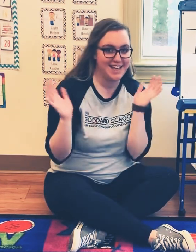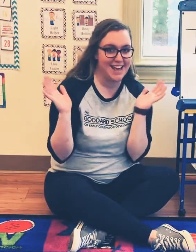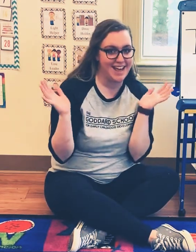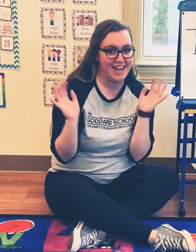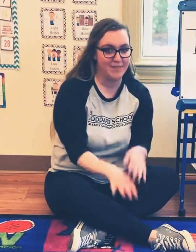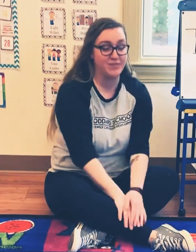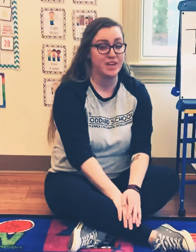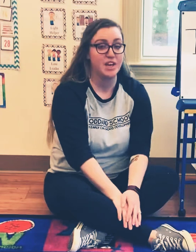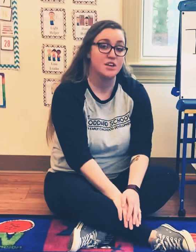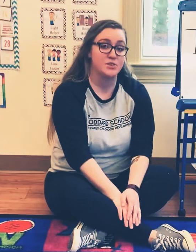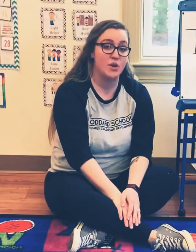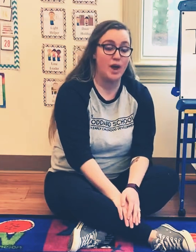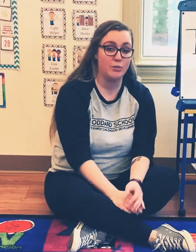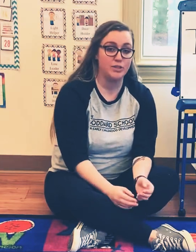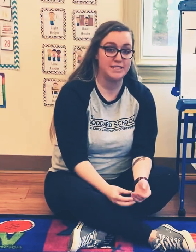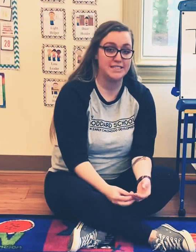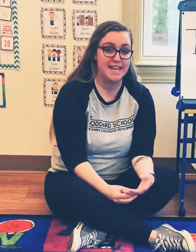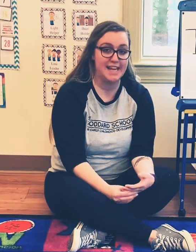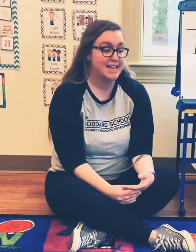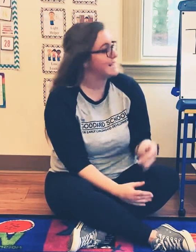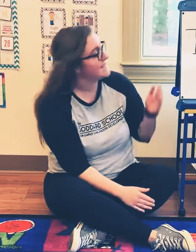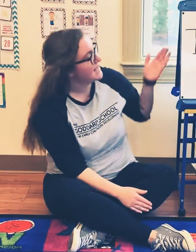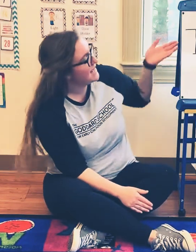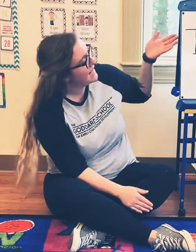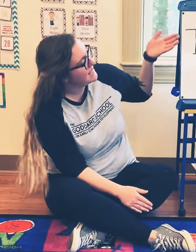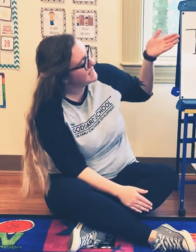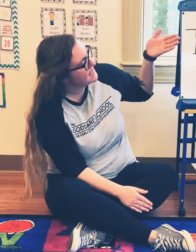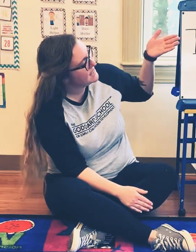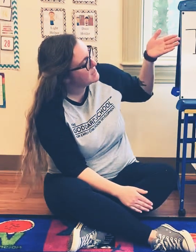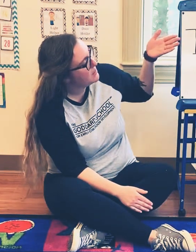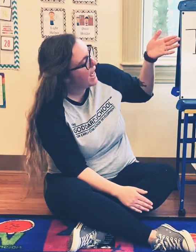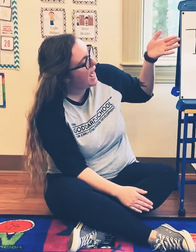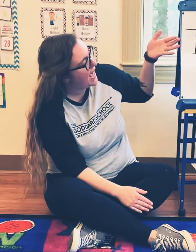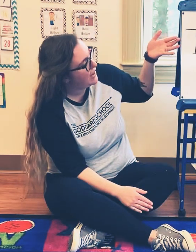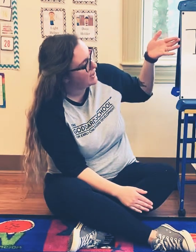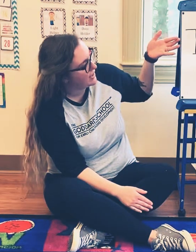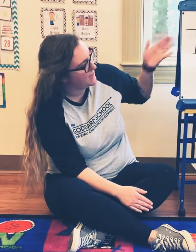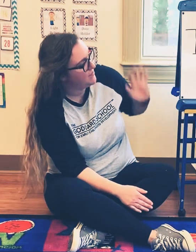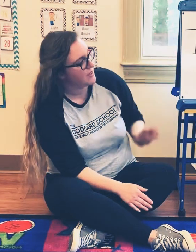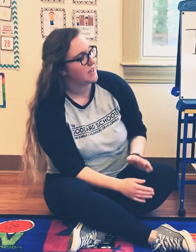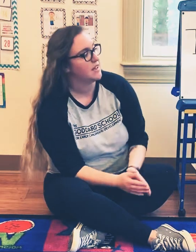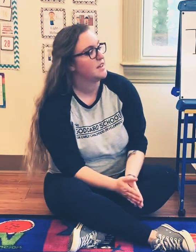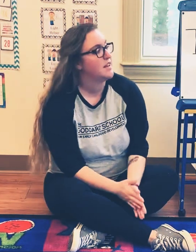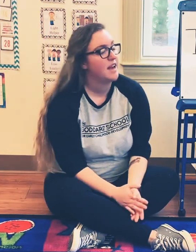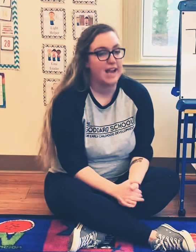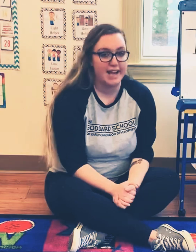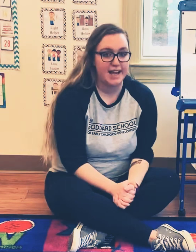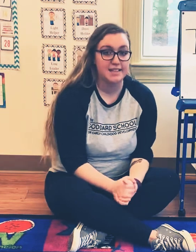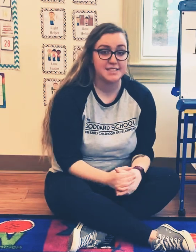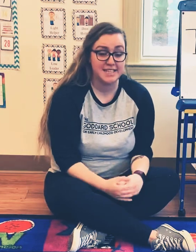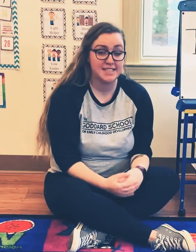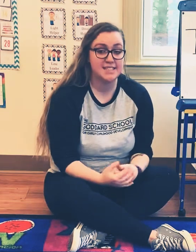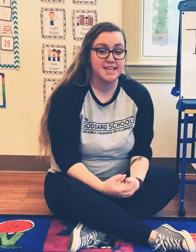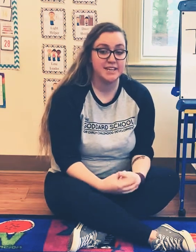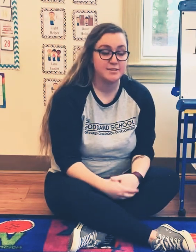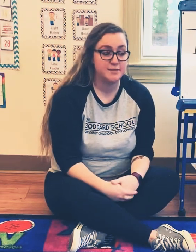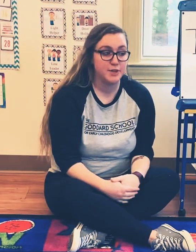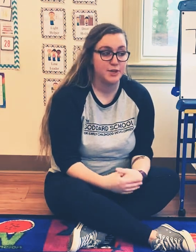yay! So our word today is inspire. And instead of going